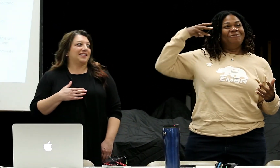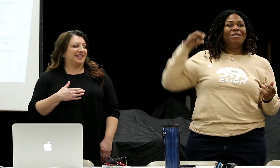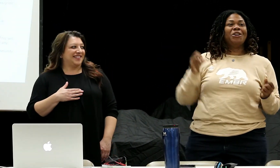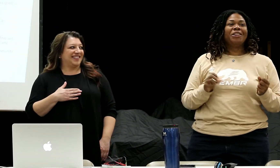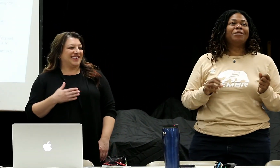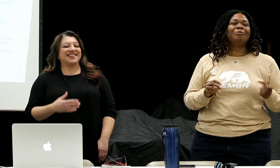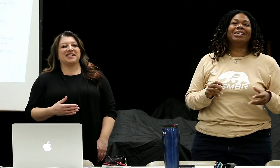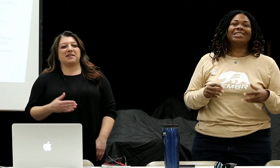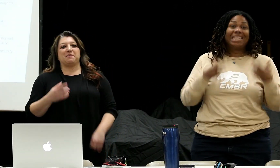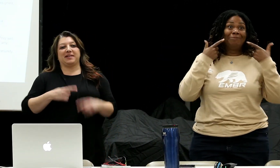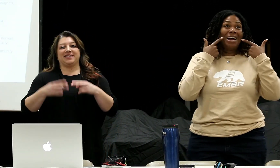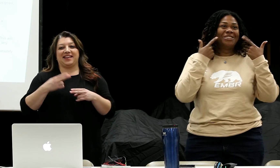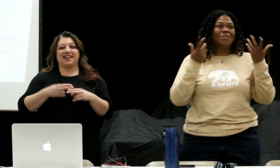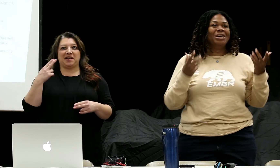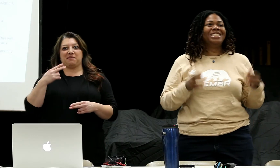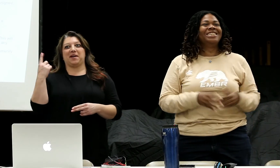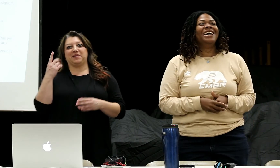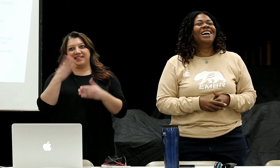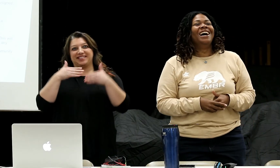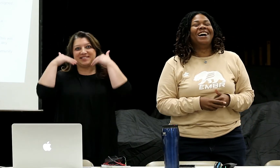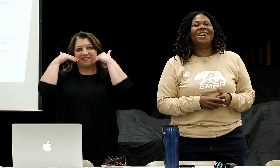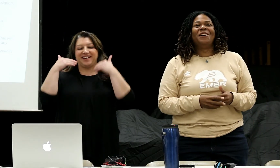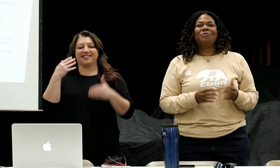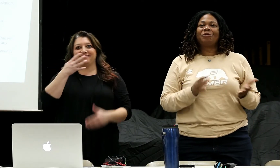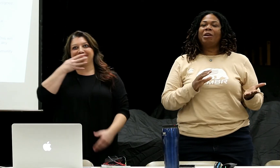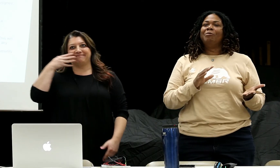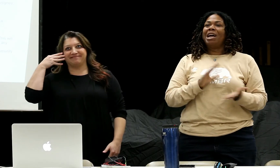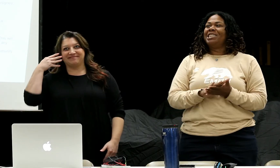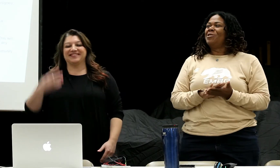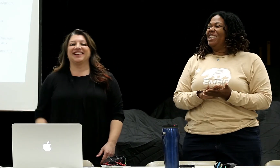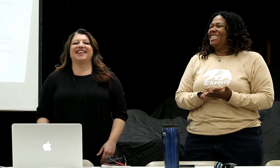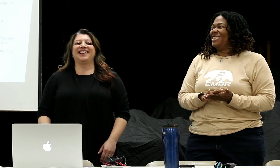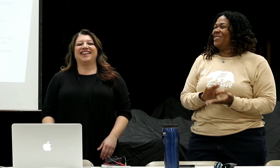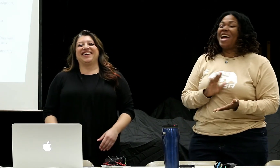their attention, as well as, you know,